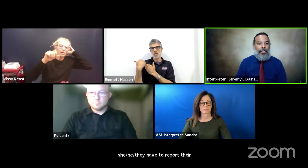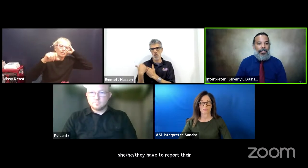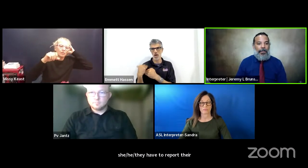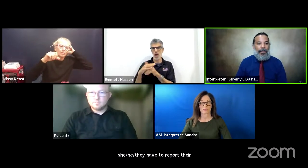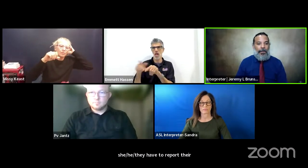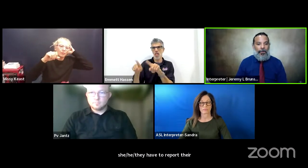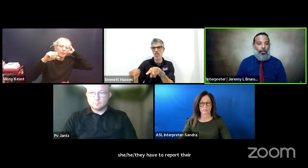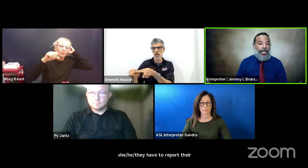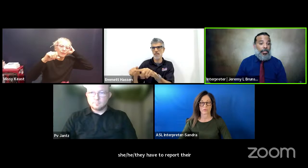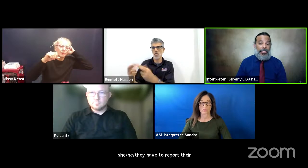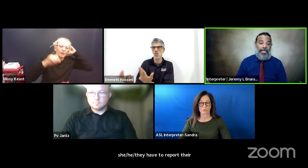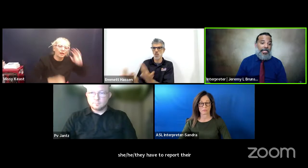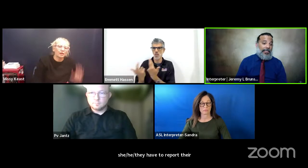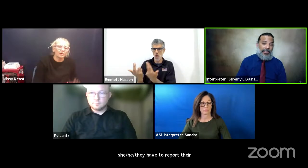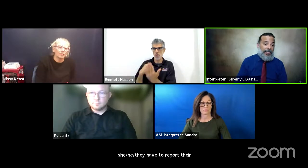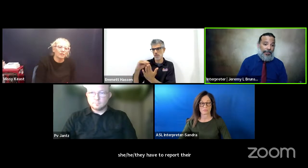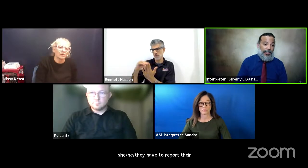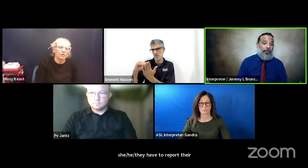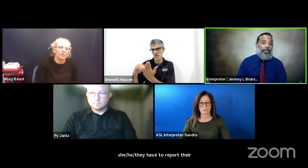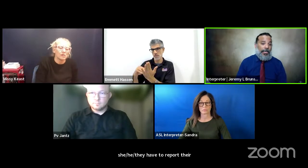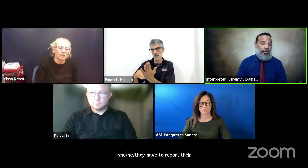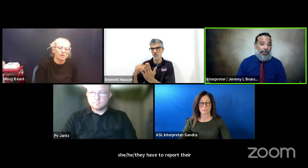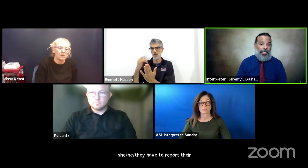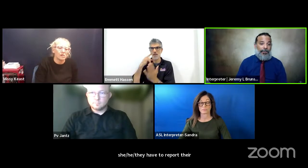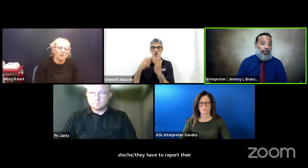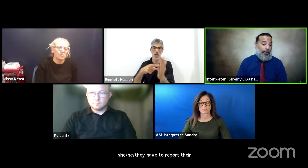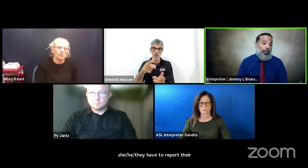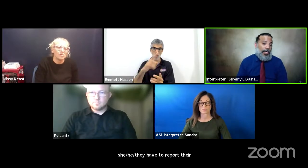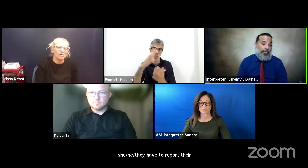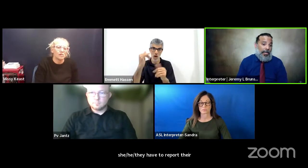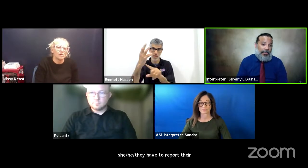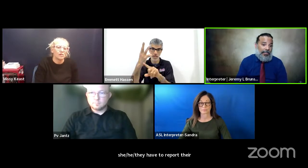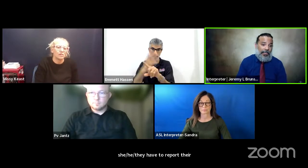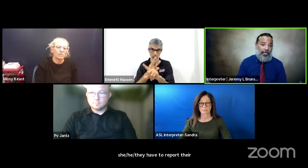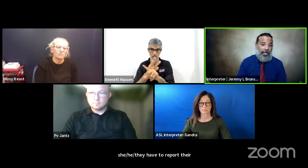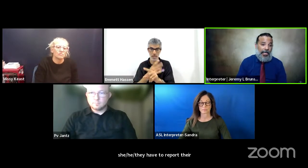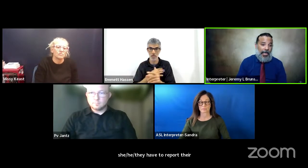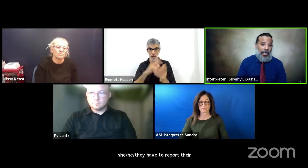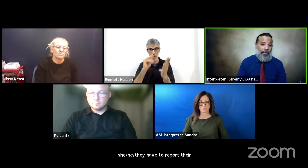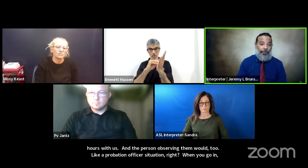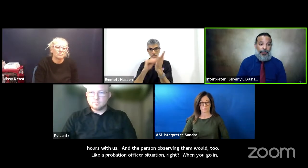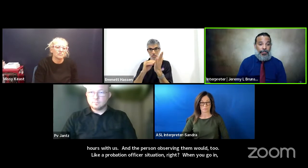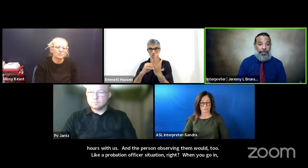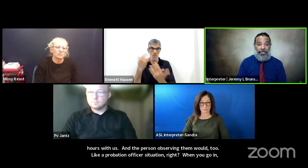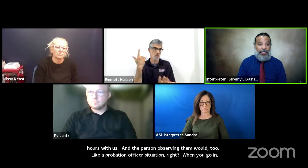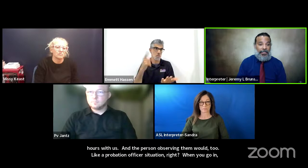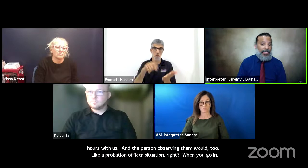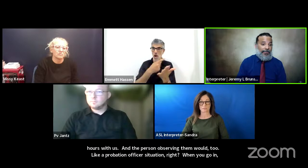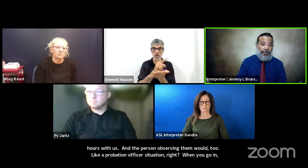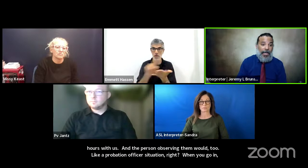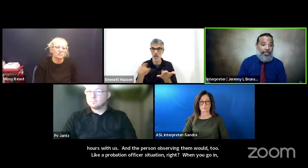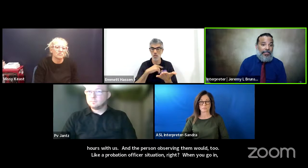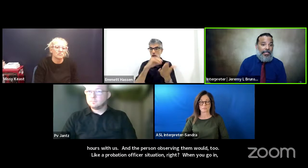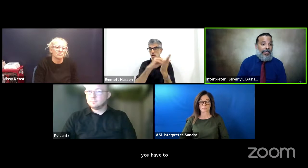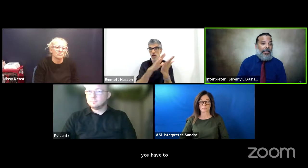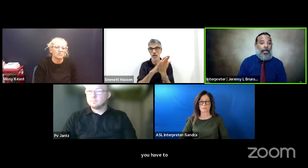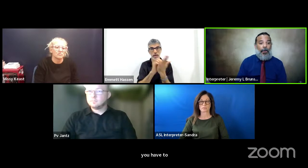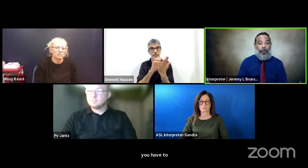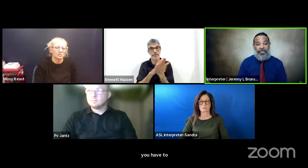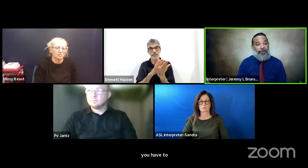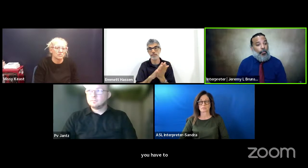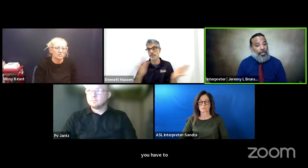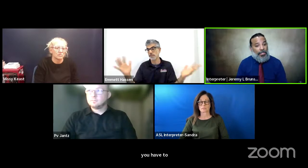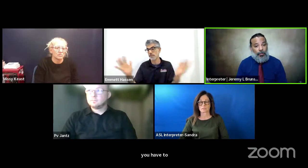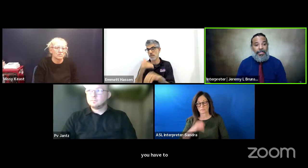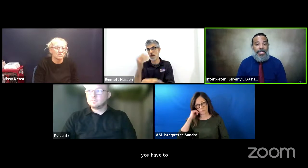and we could say to this individual that they're responsible to report to us. If you're expecting this to last for 6 months, then